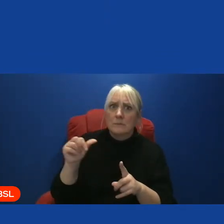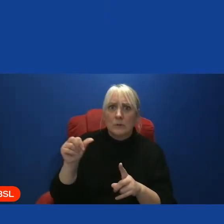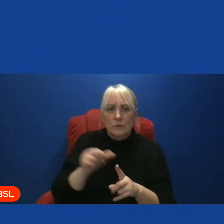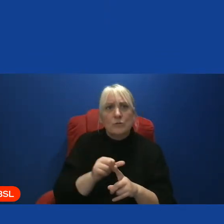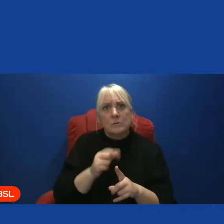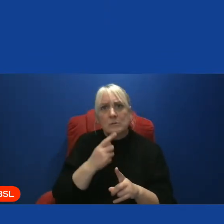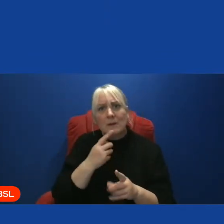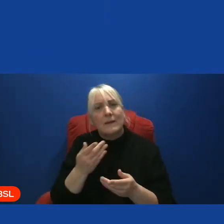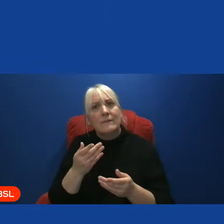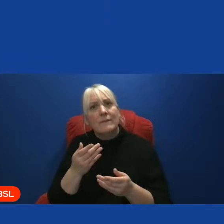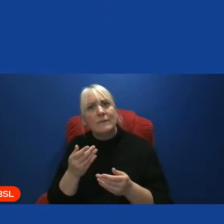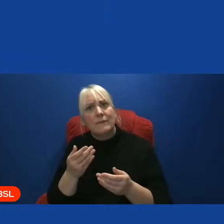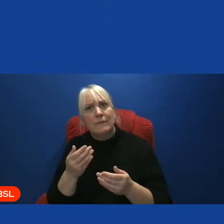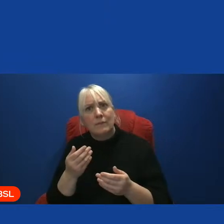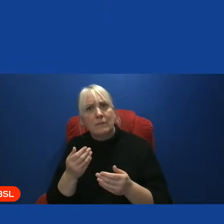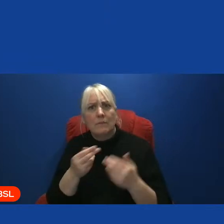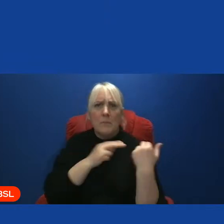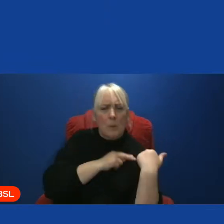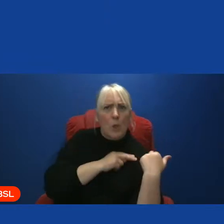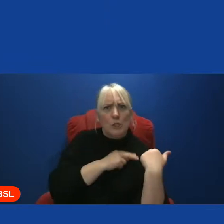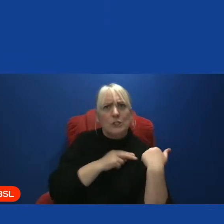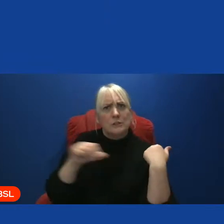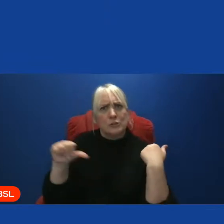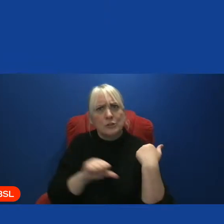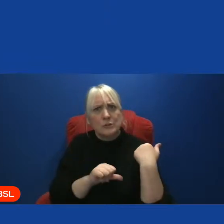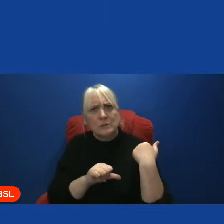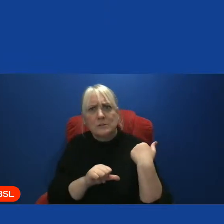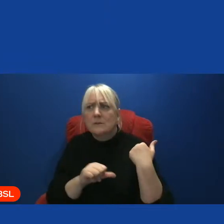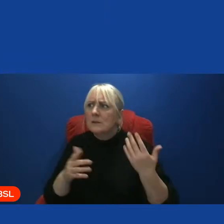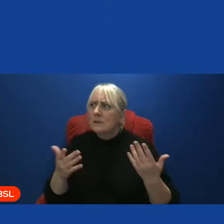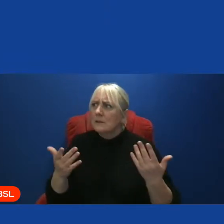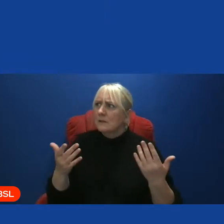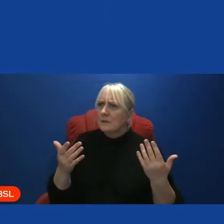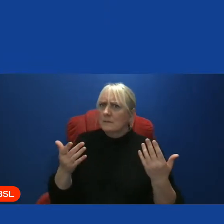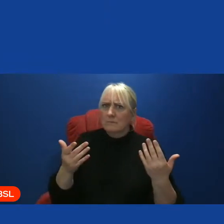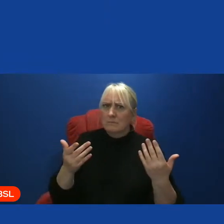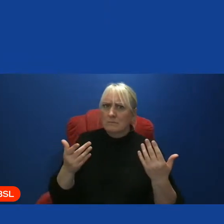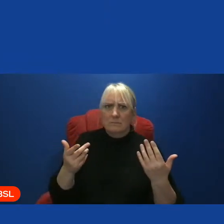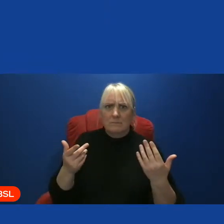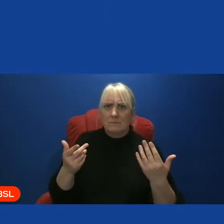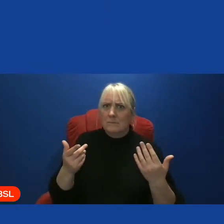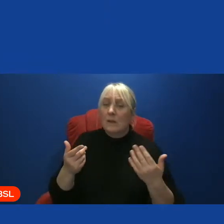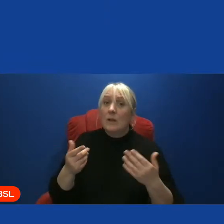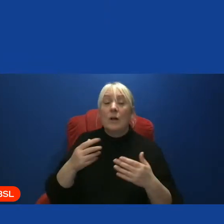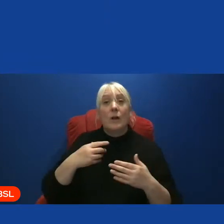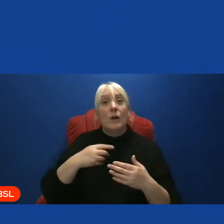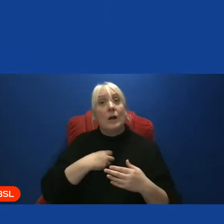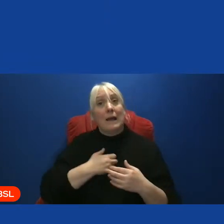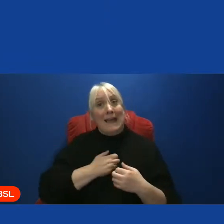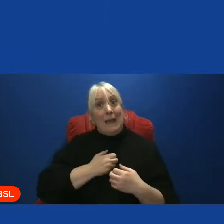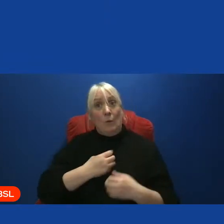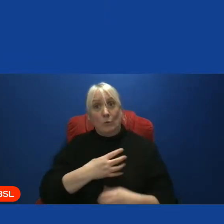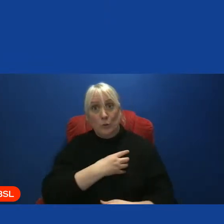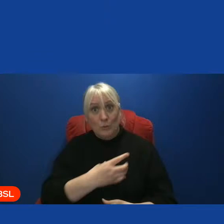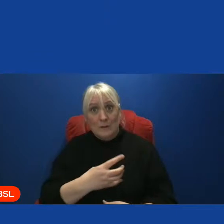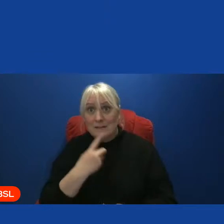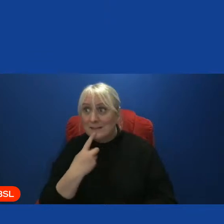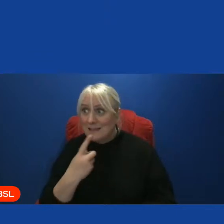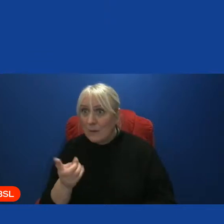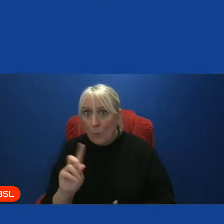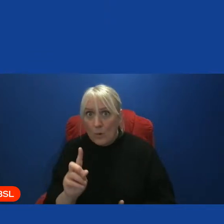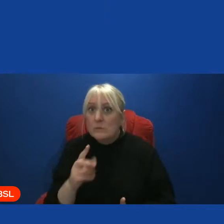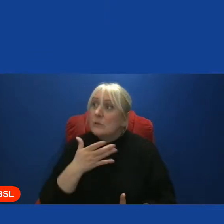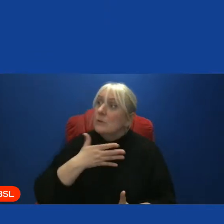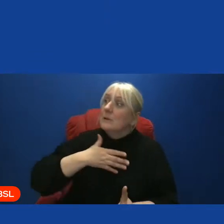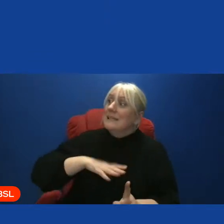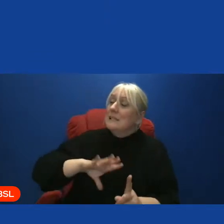heaviest burden. And I fully agree with that. But that's not what the government's doing. So what we've been advocating as a union says, look, all you have to do now is